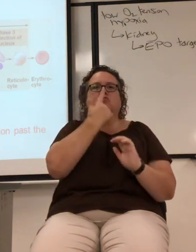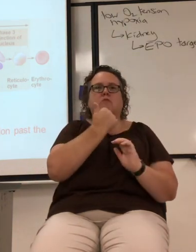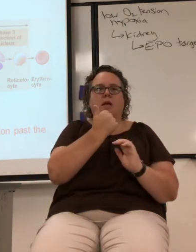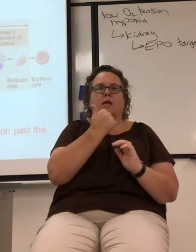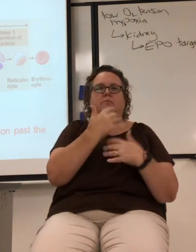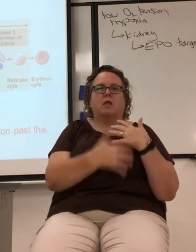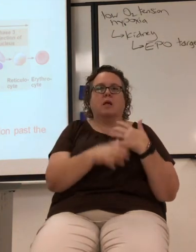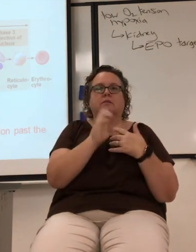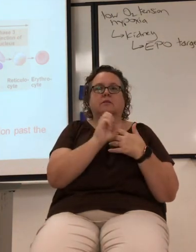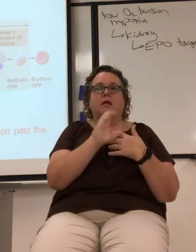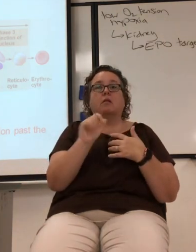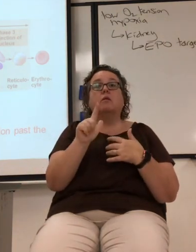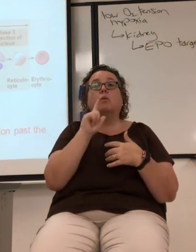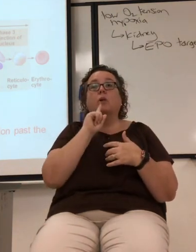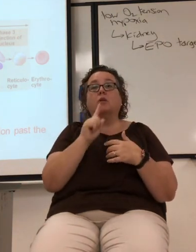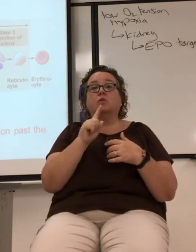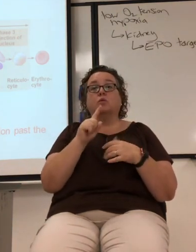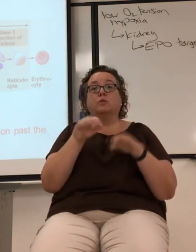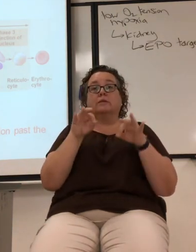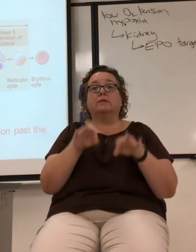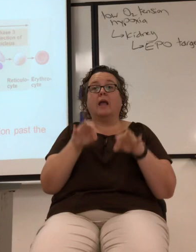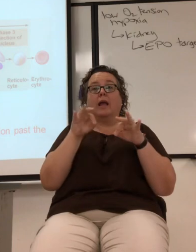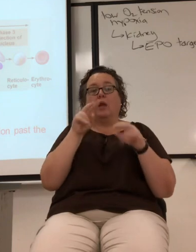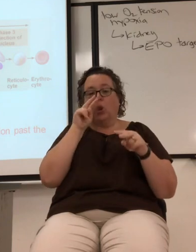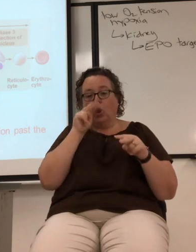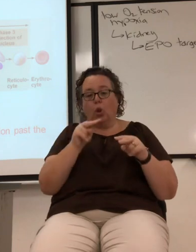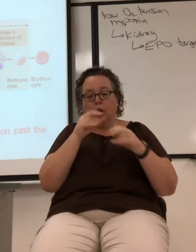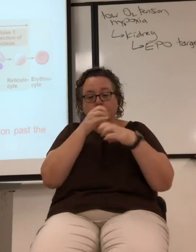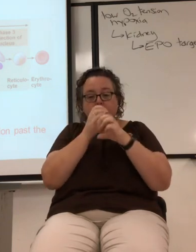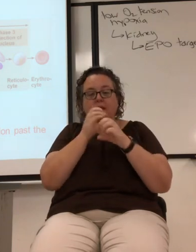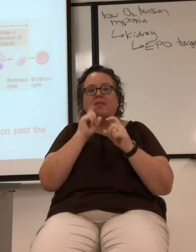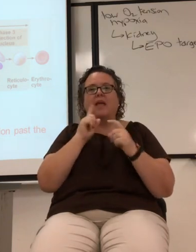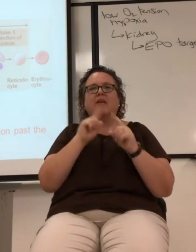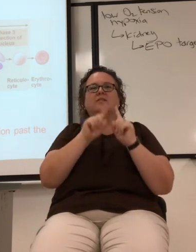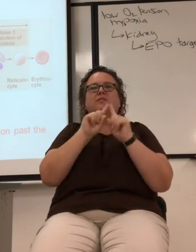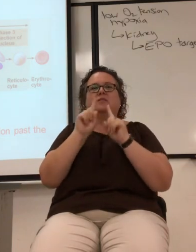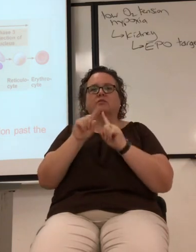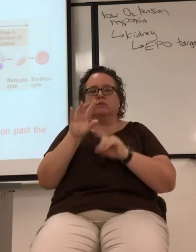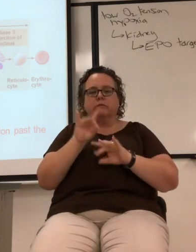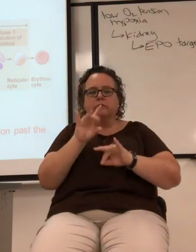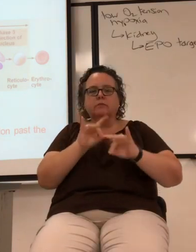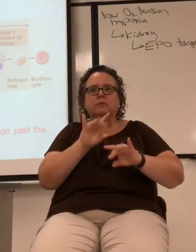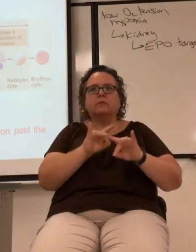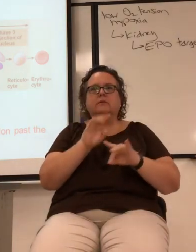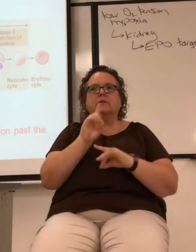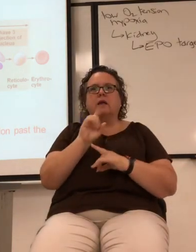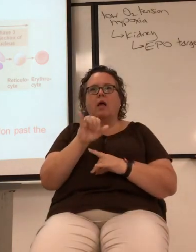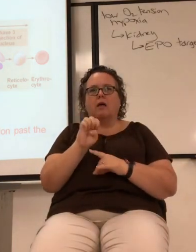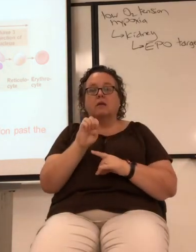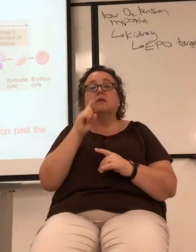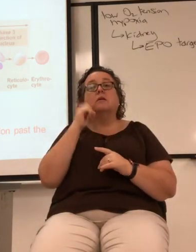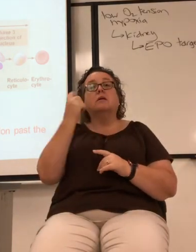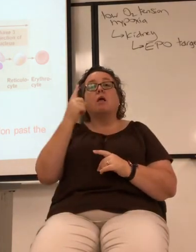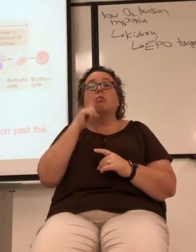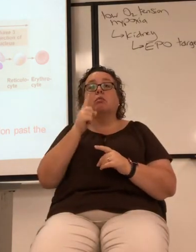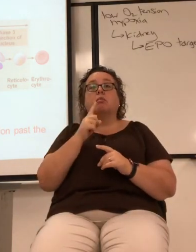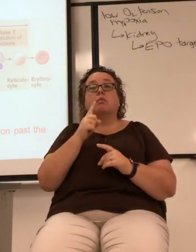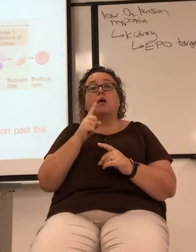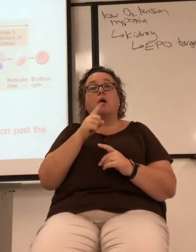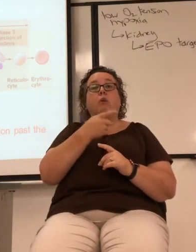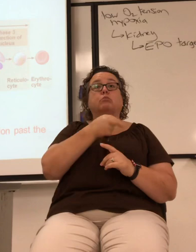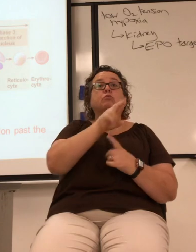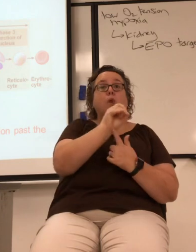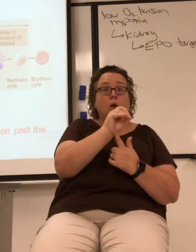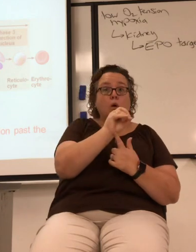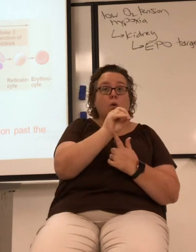you stain these and look at them under a microscope, they take up different dyes. And the proerythroblast